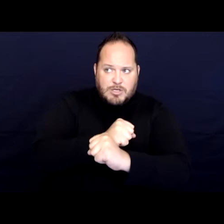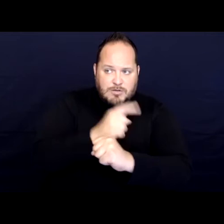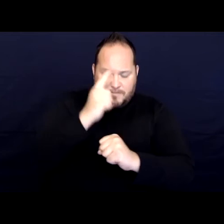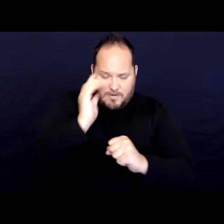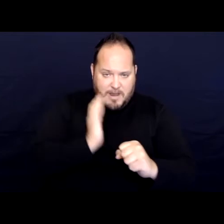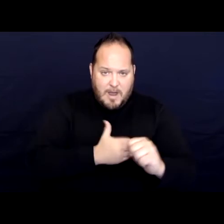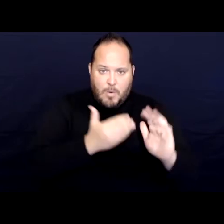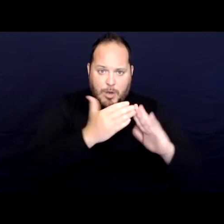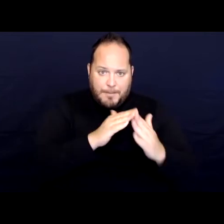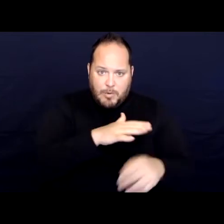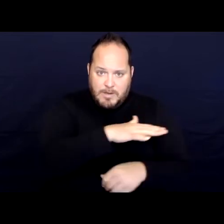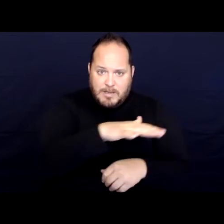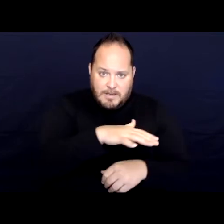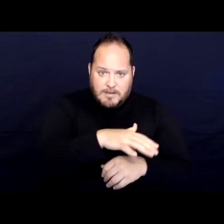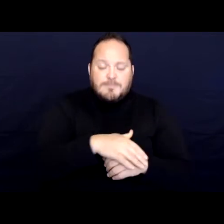started